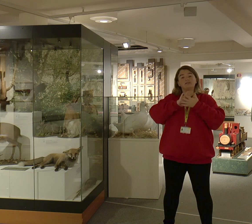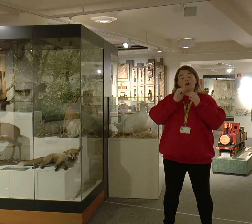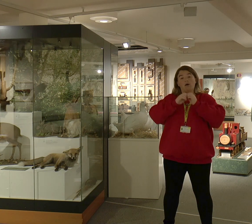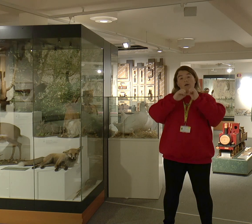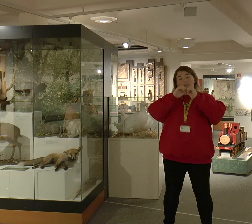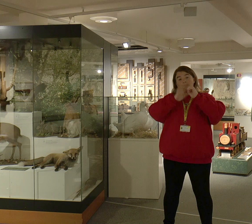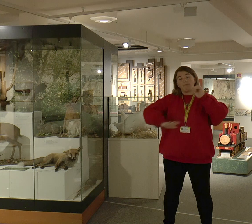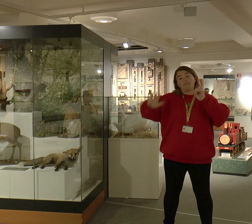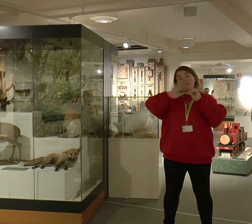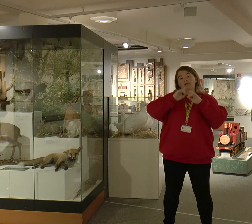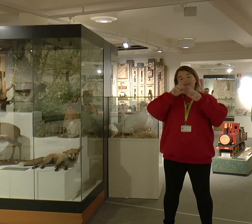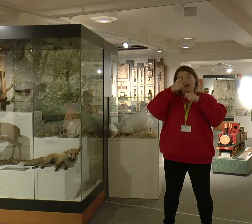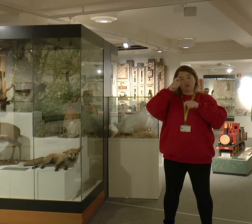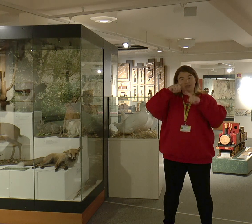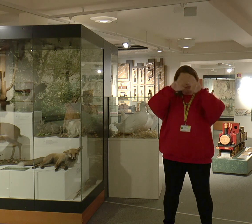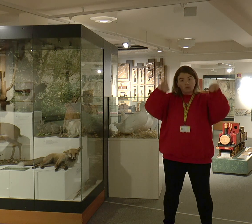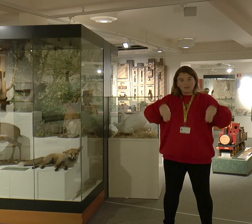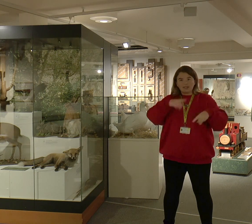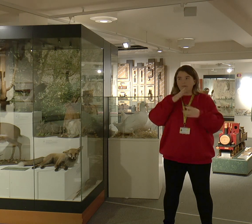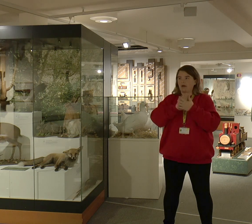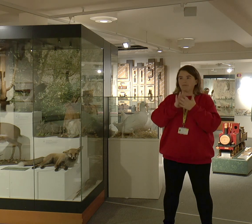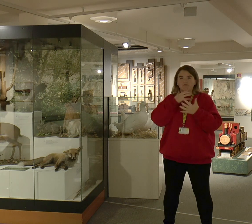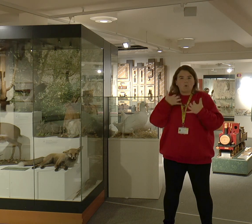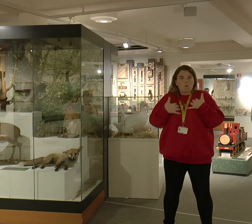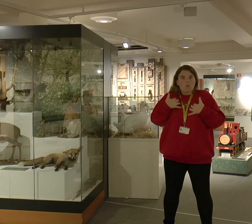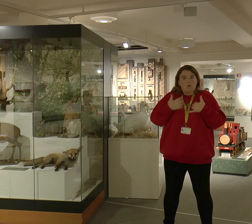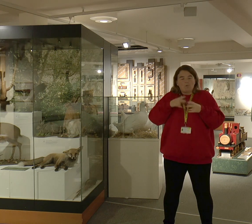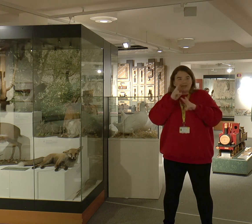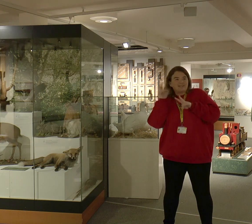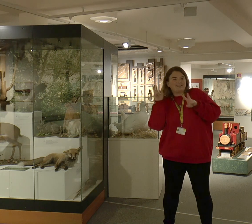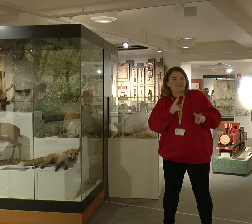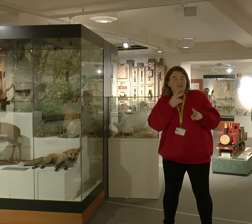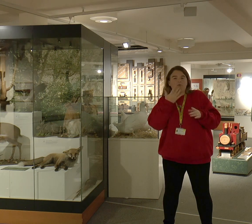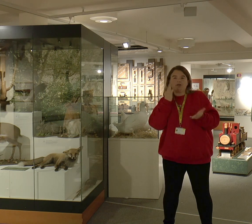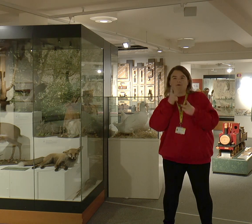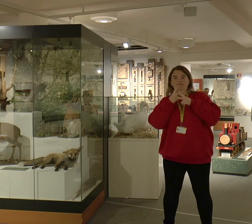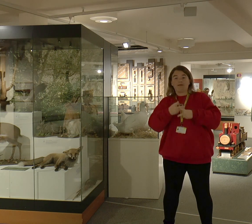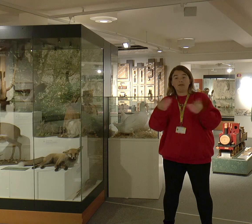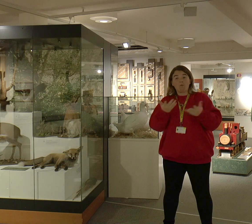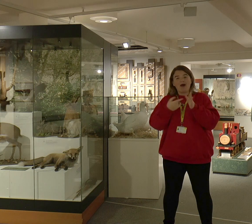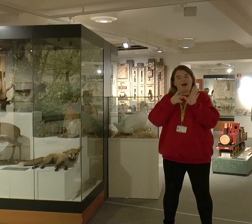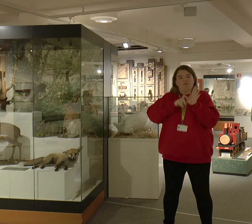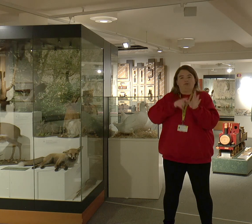which will mean that Bucks County Museum is somewhere exciting that people want to visit when they visit